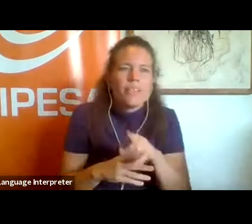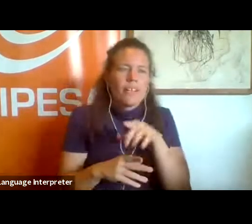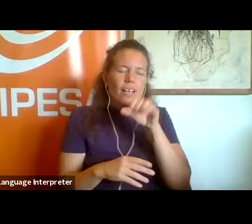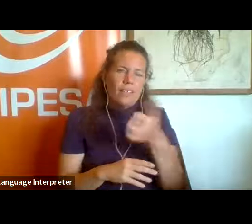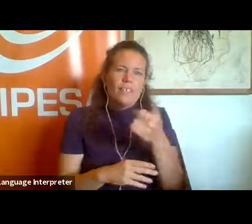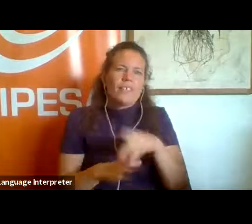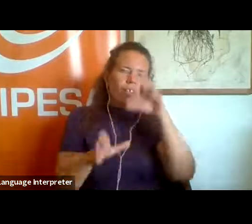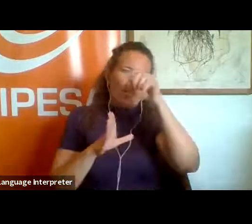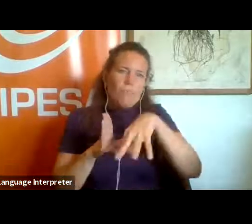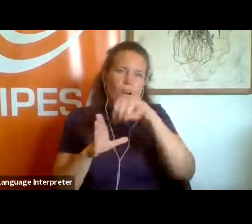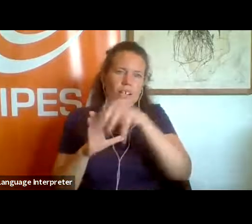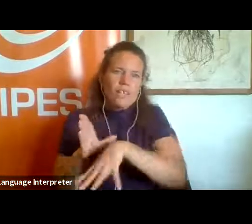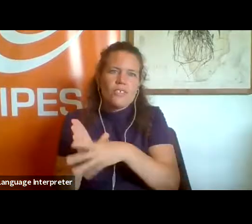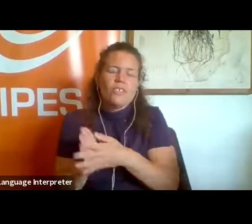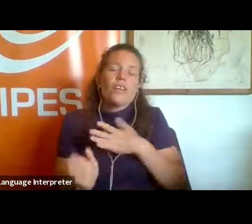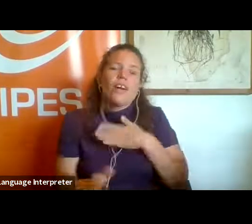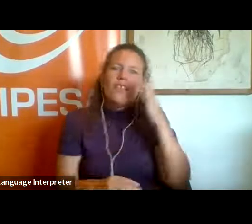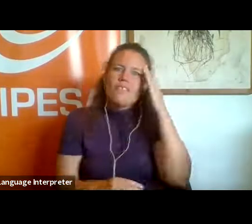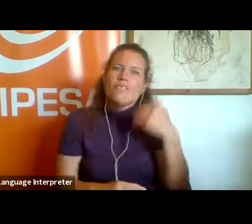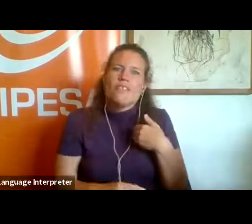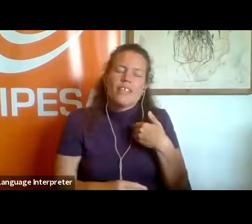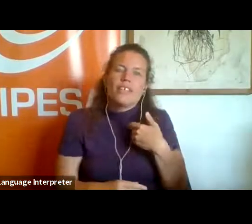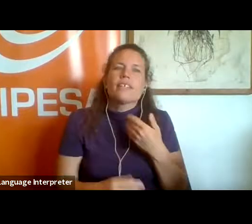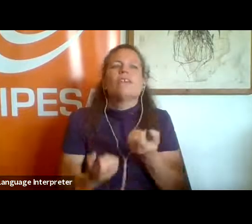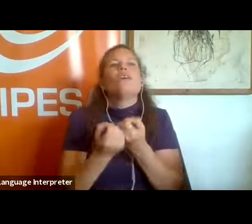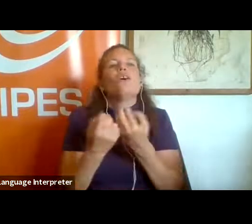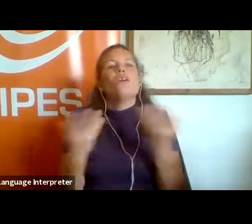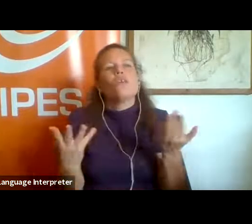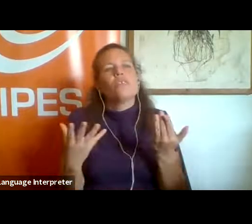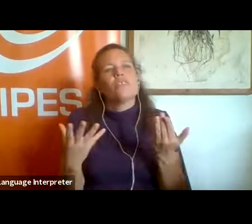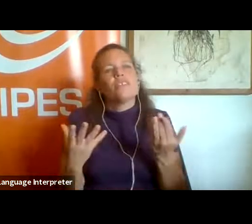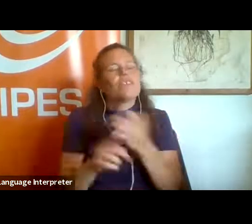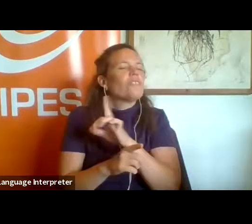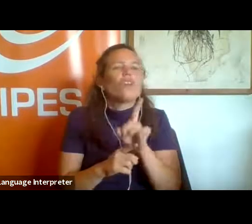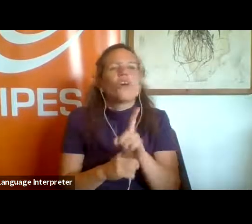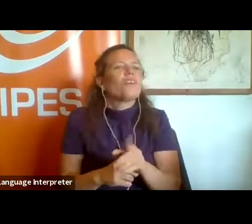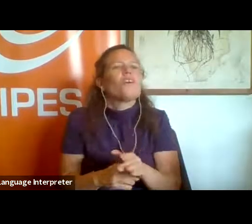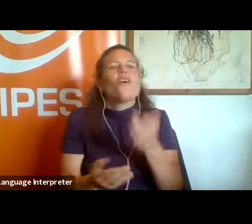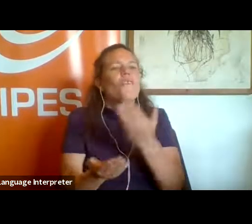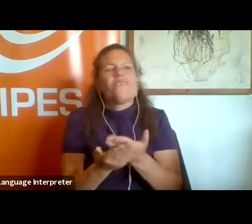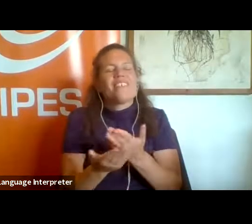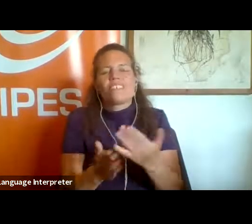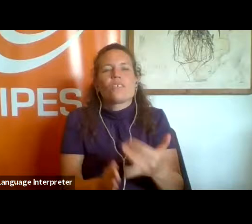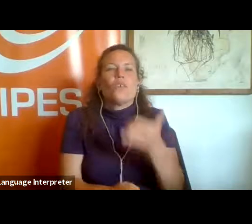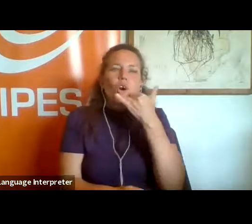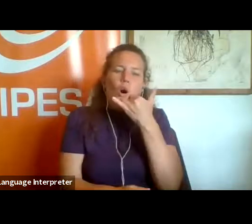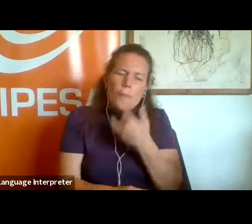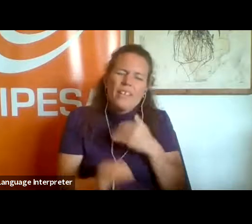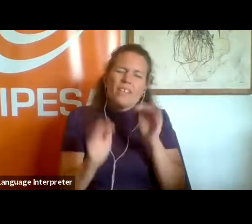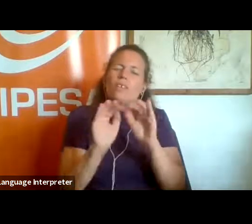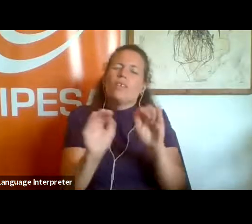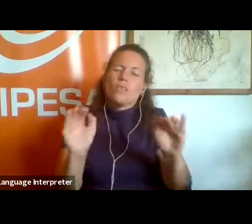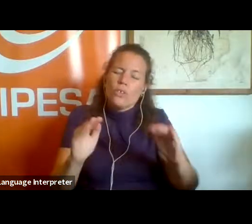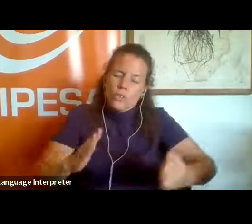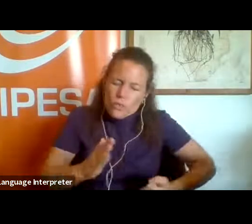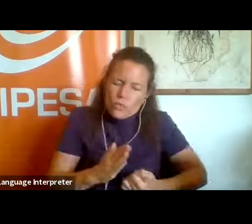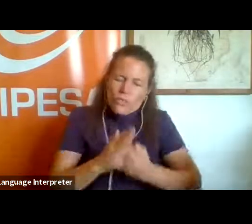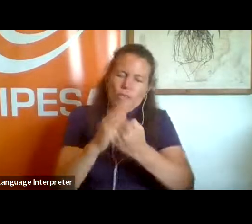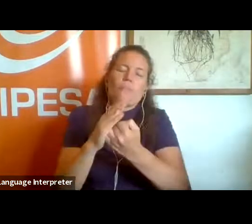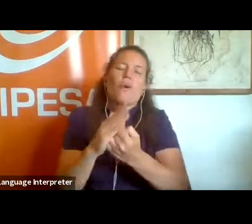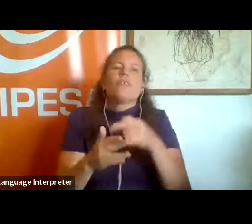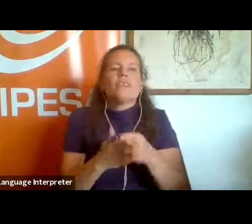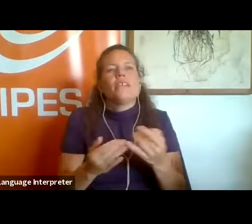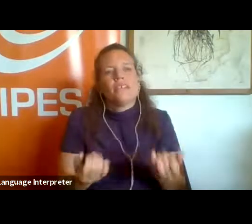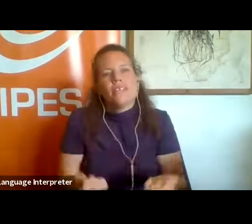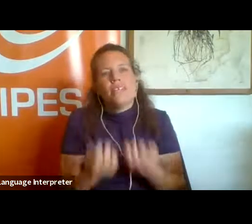I think obviously it's not a physical call, but it's more a call to support the initiative. You can do this